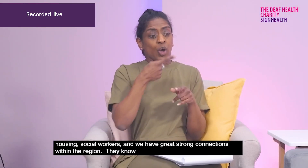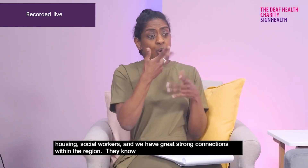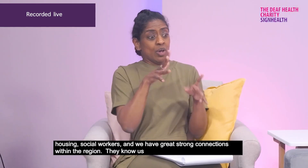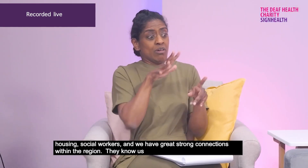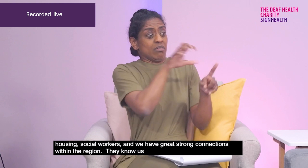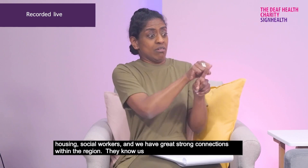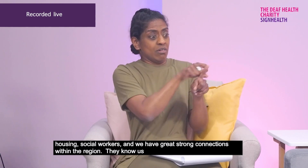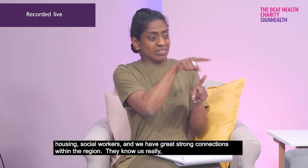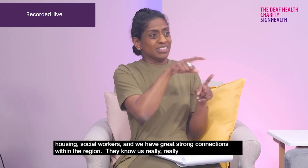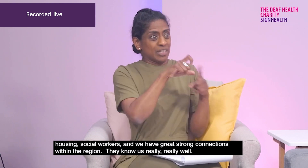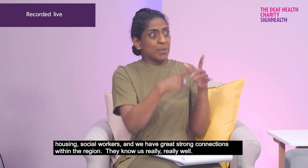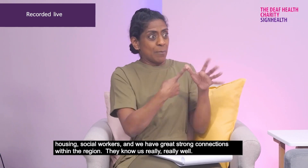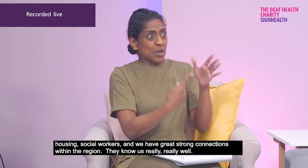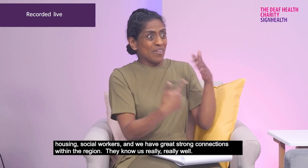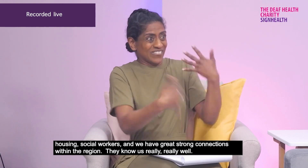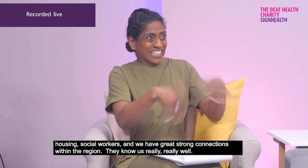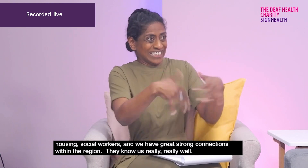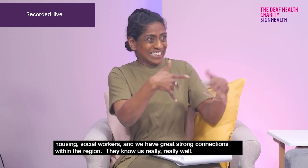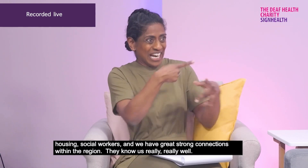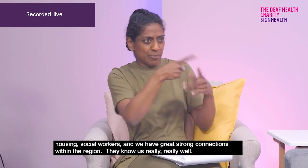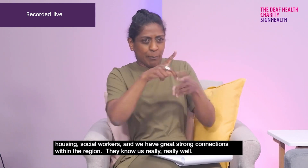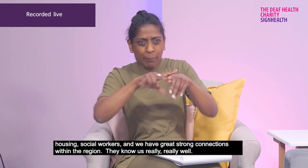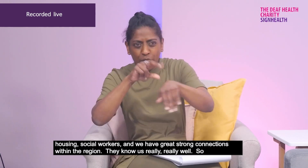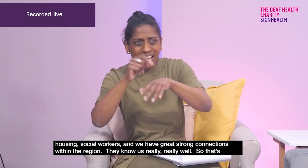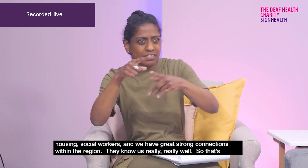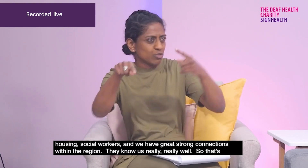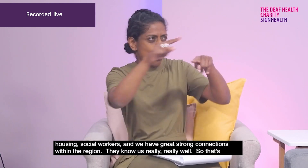the region. They know us really, really well, so that's brilliant.